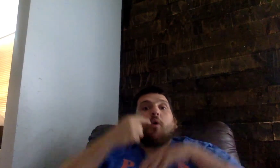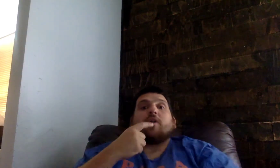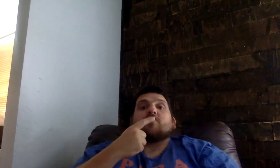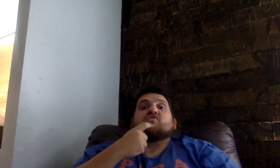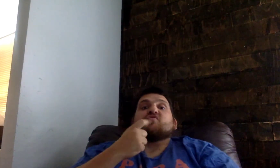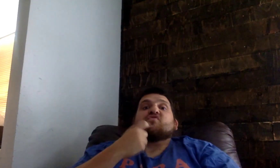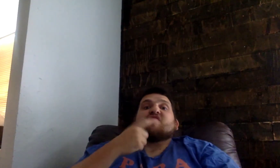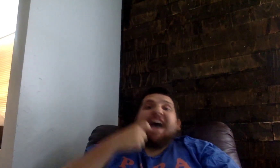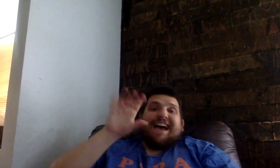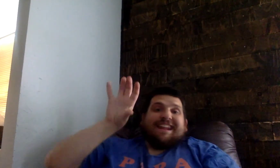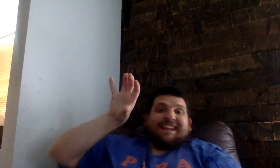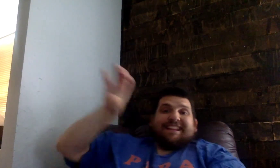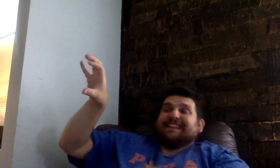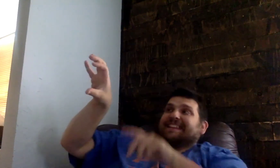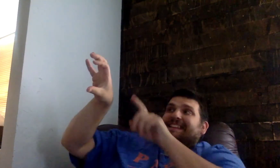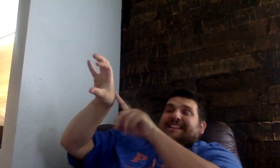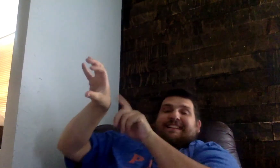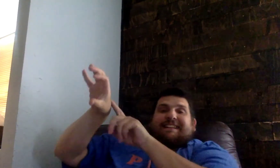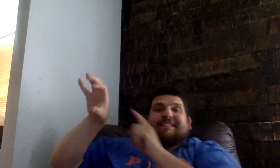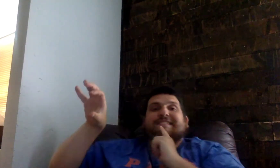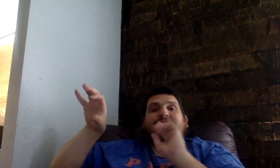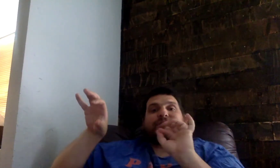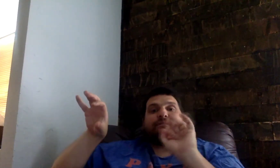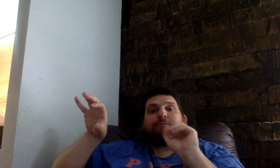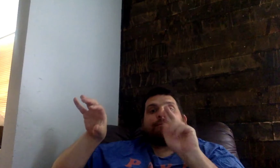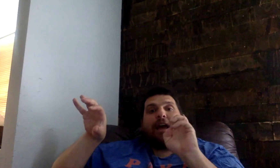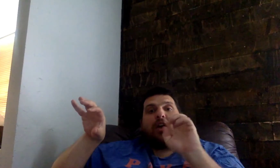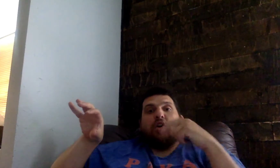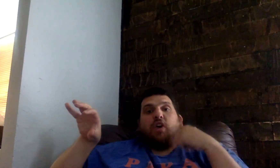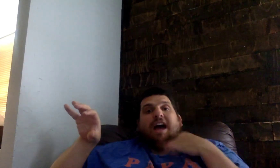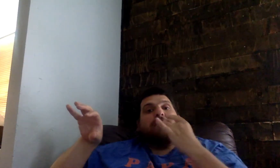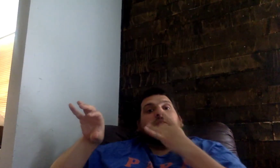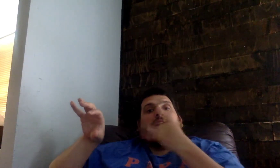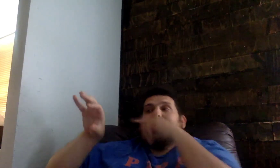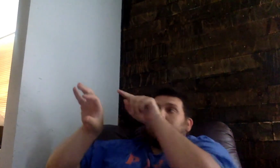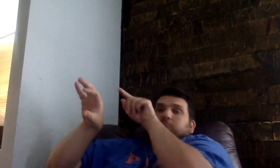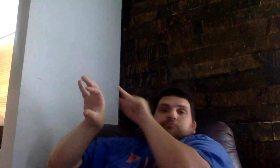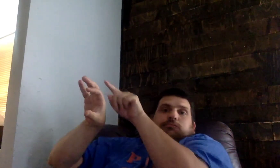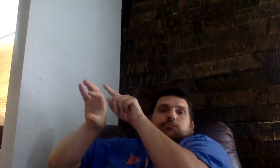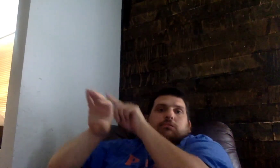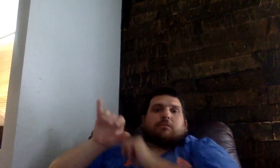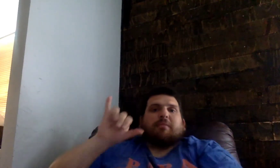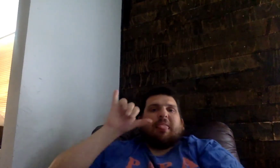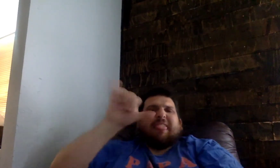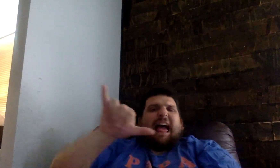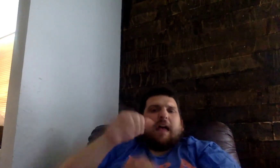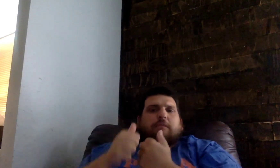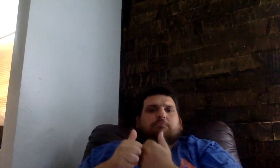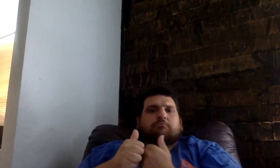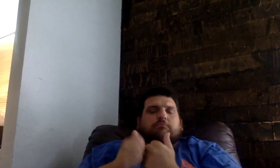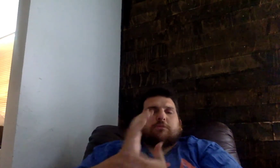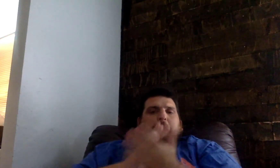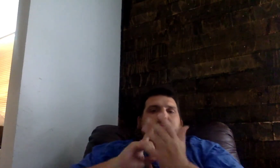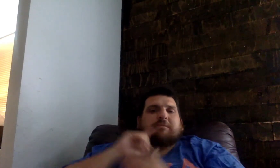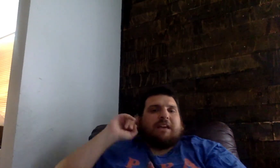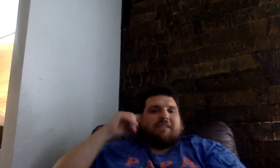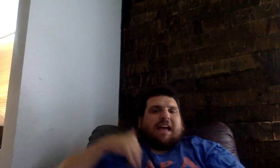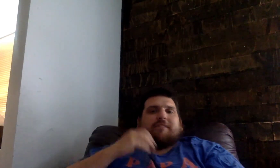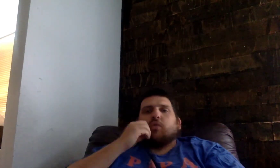in the mall there's a big red box that has a light on it for a fire alarm.